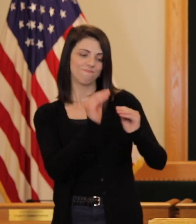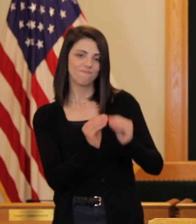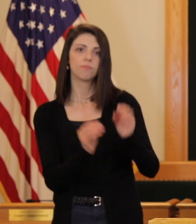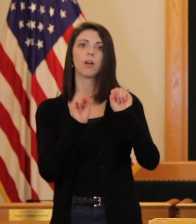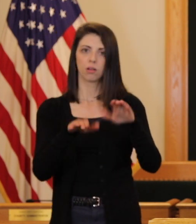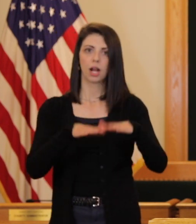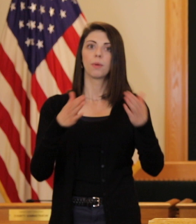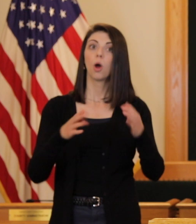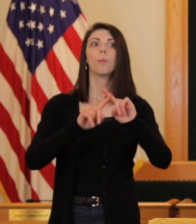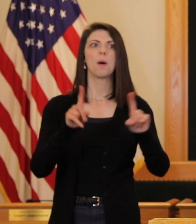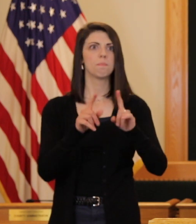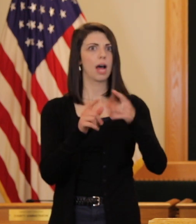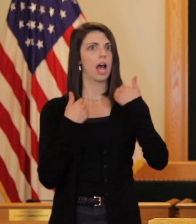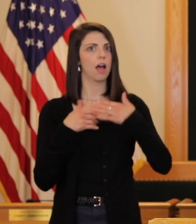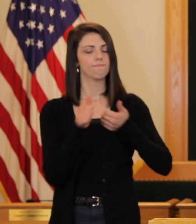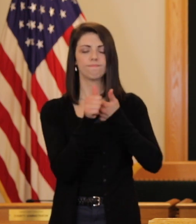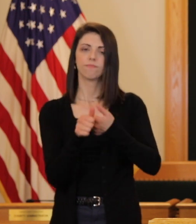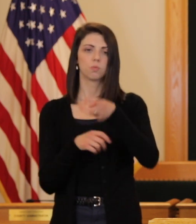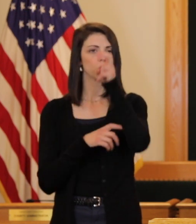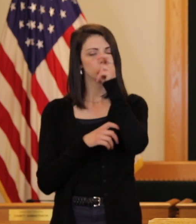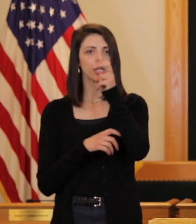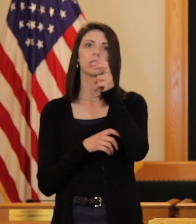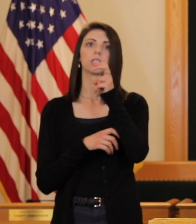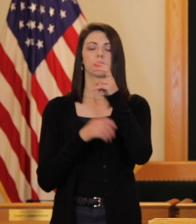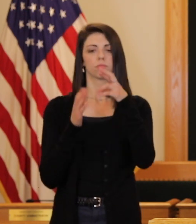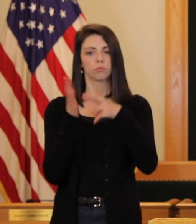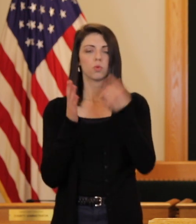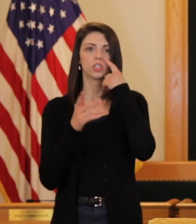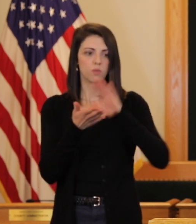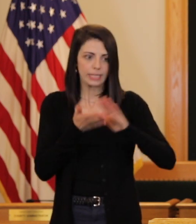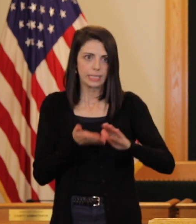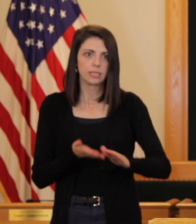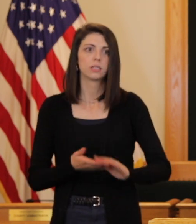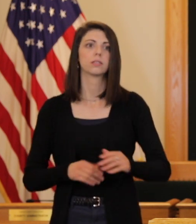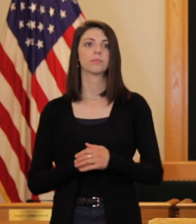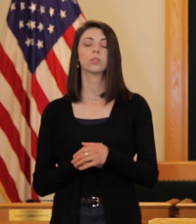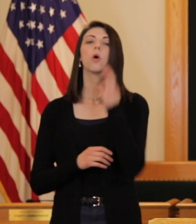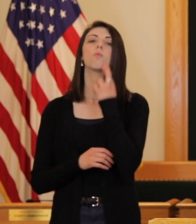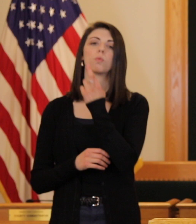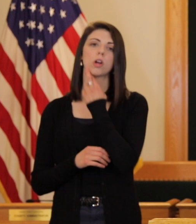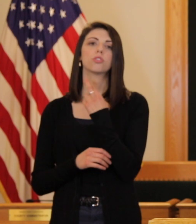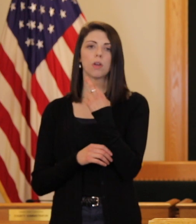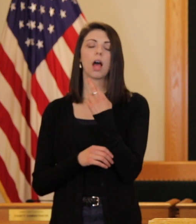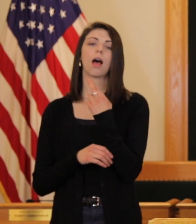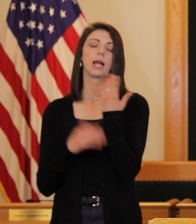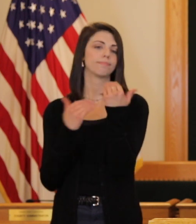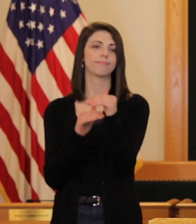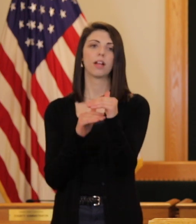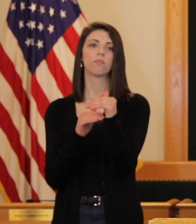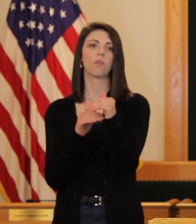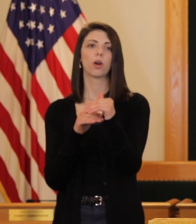must follow strict sanitation and cleaning guidelines. Restaurant activity is still limited to takeout or delivery